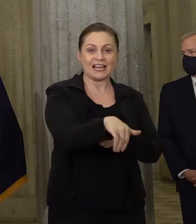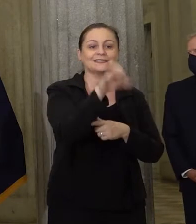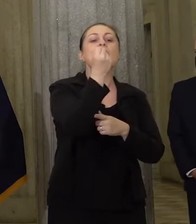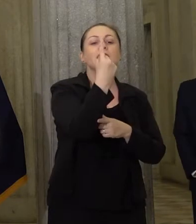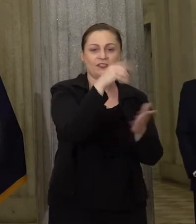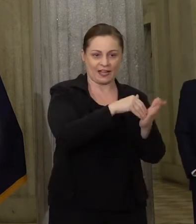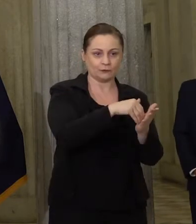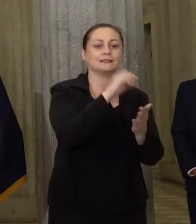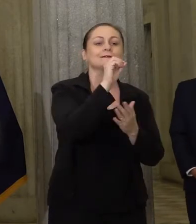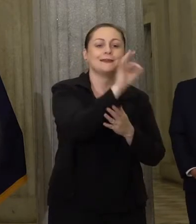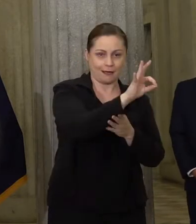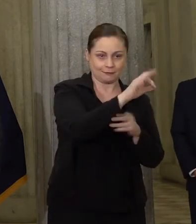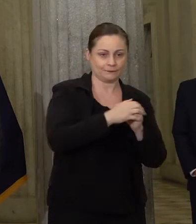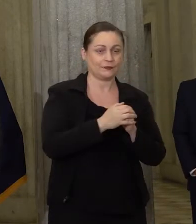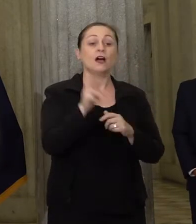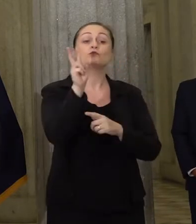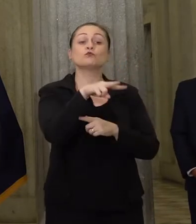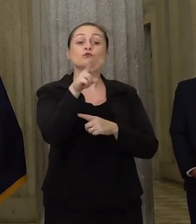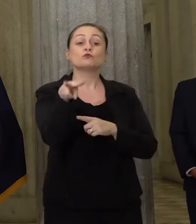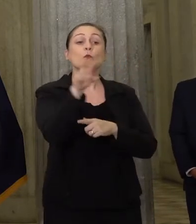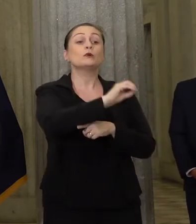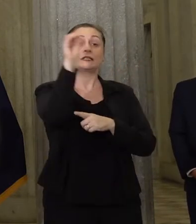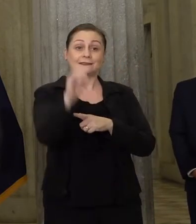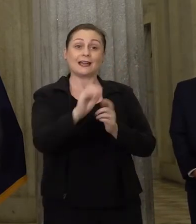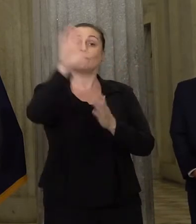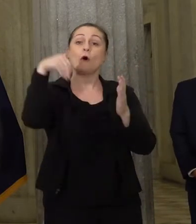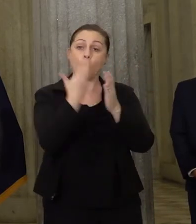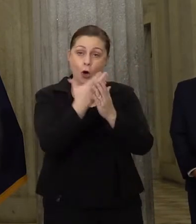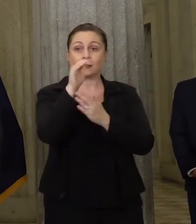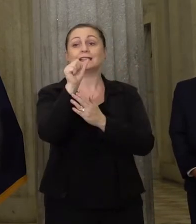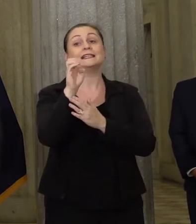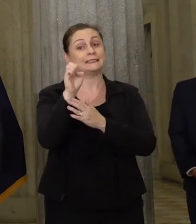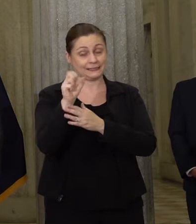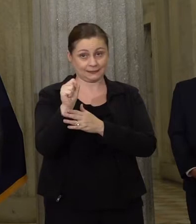for 22% of all the confirmed cases in the state.